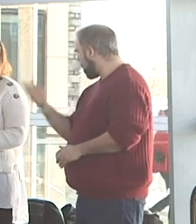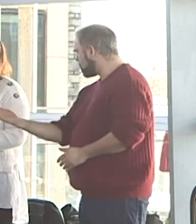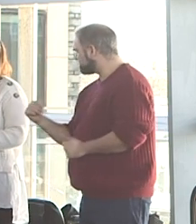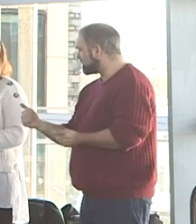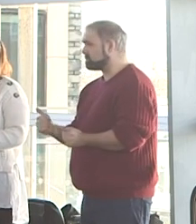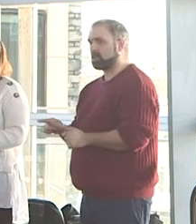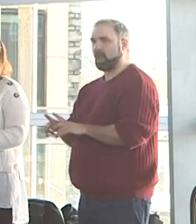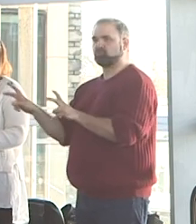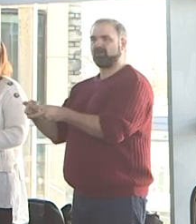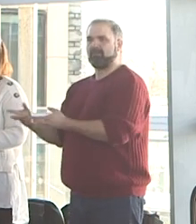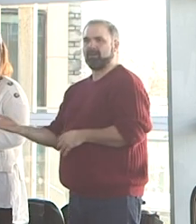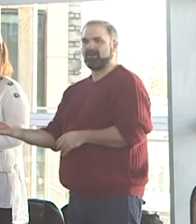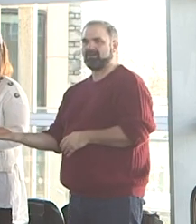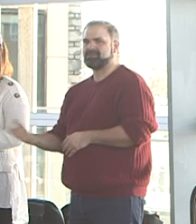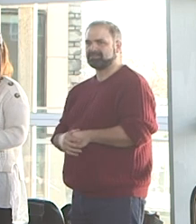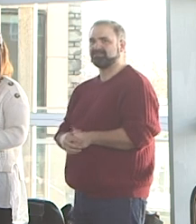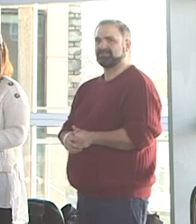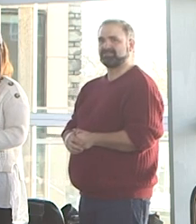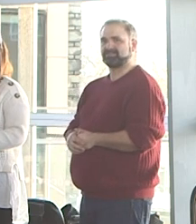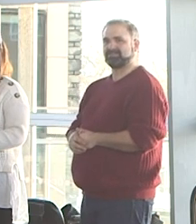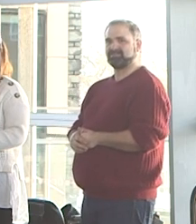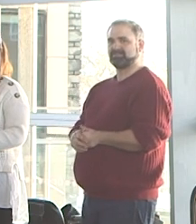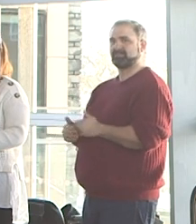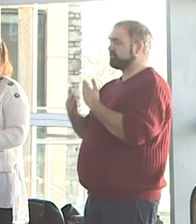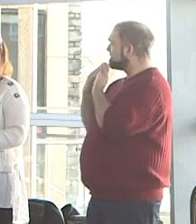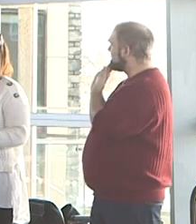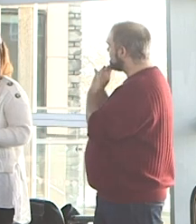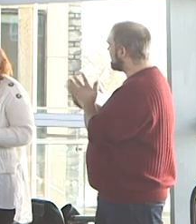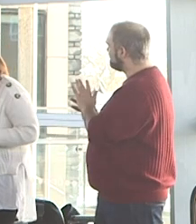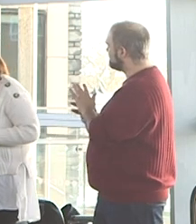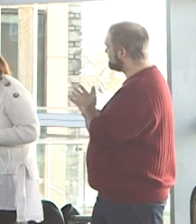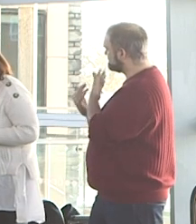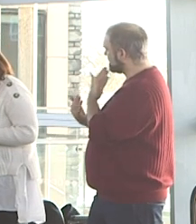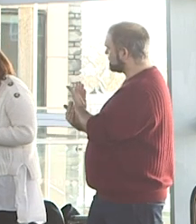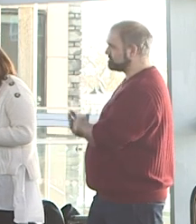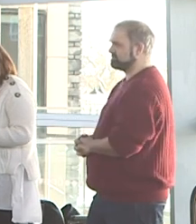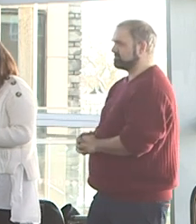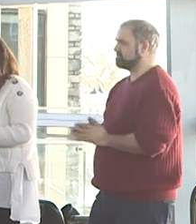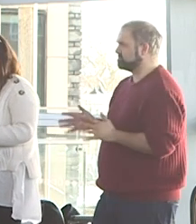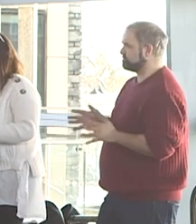basically. Thank you, Rania. Thank you.